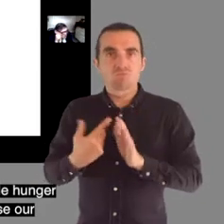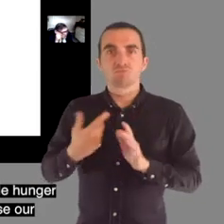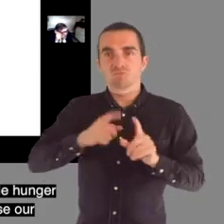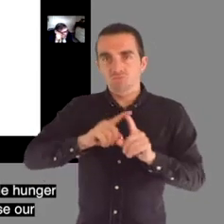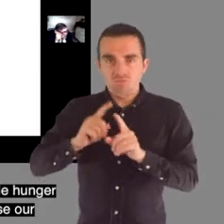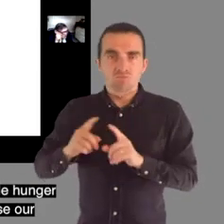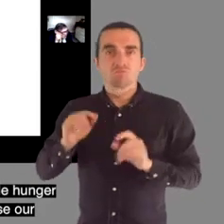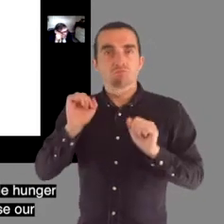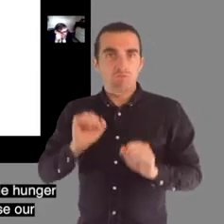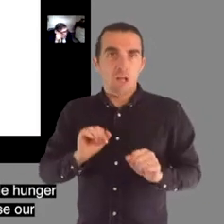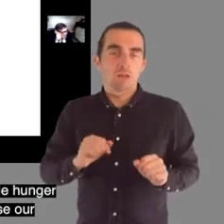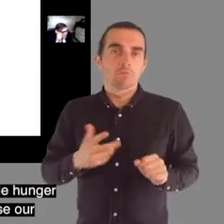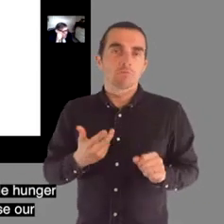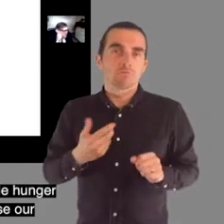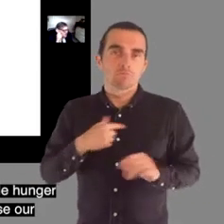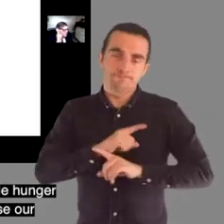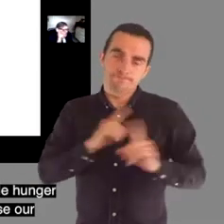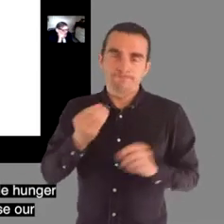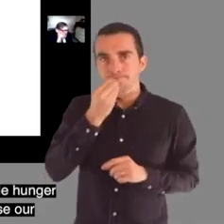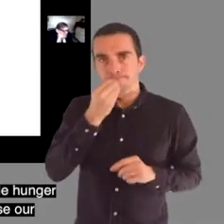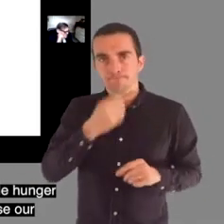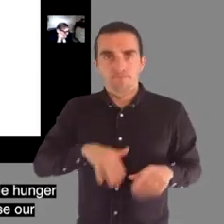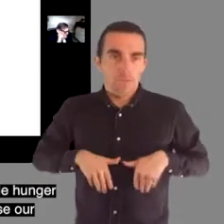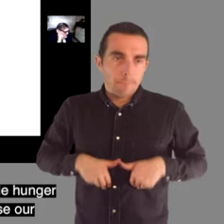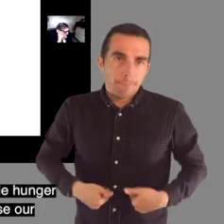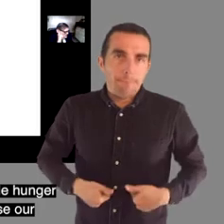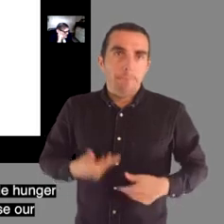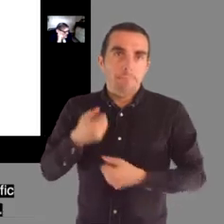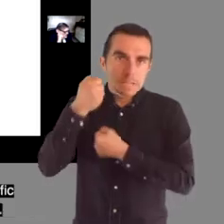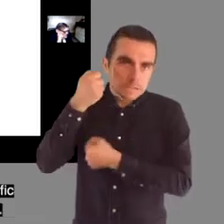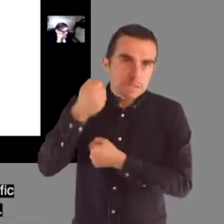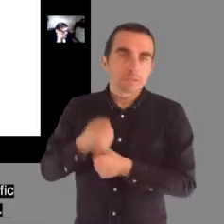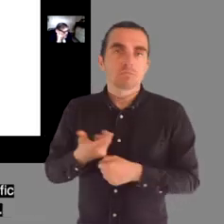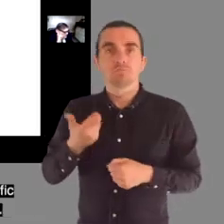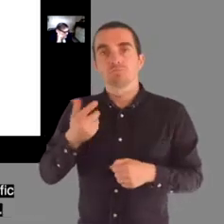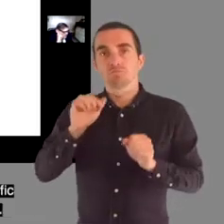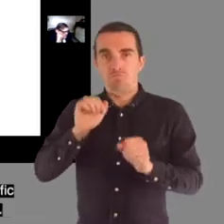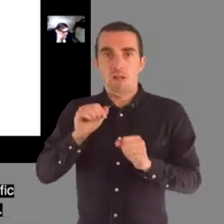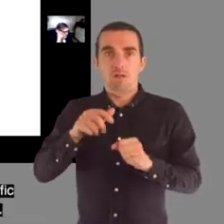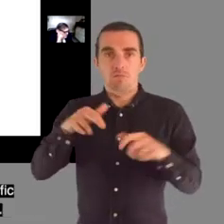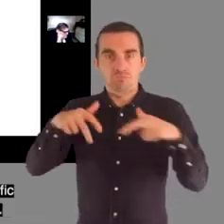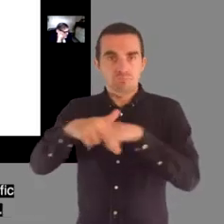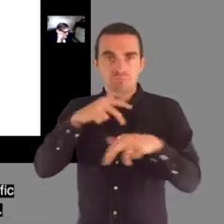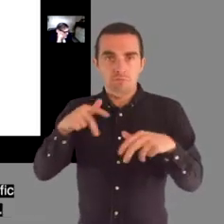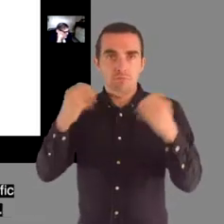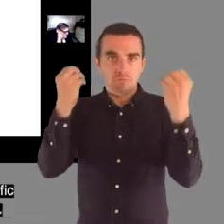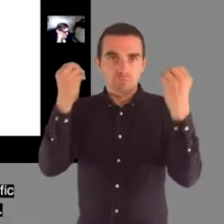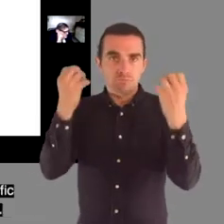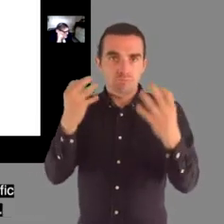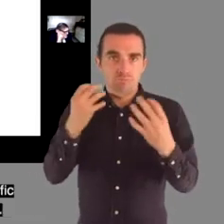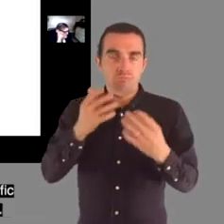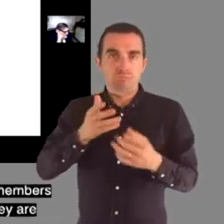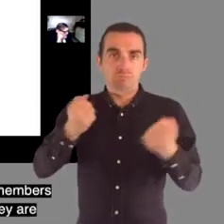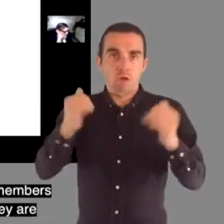Demonstrations, which can include hunger strikes, occupations, to publicize our demands, stopping the traffic, as we'll see a bit later